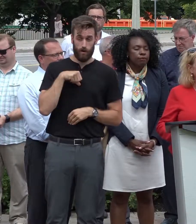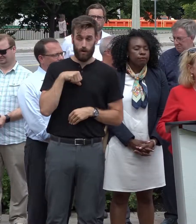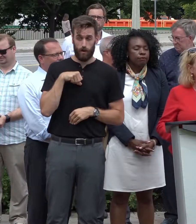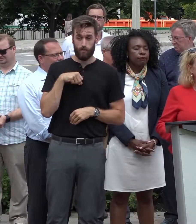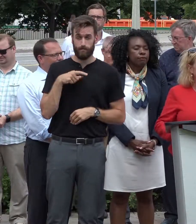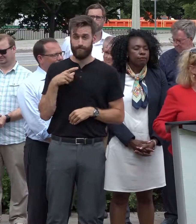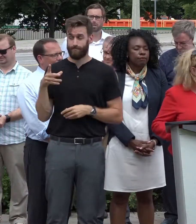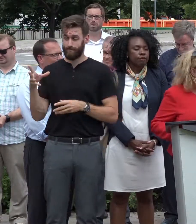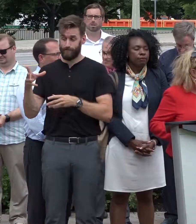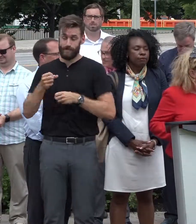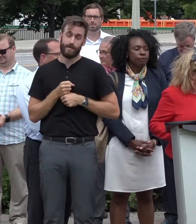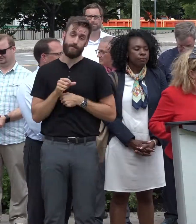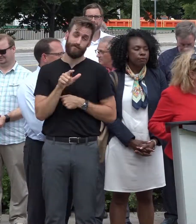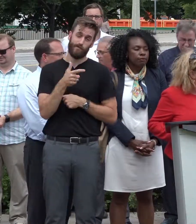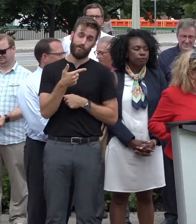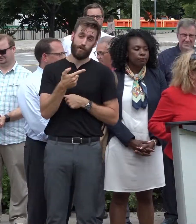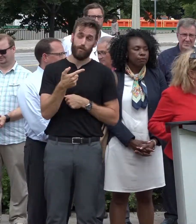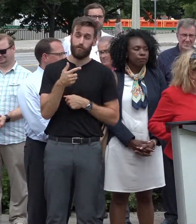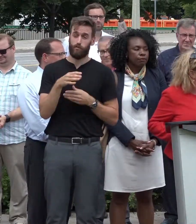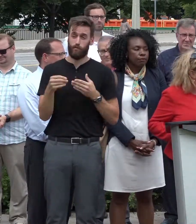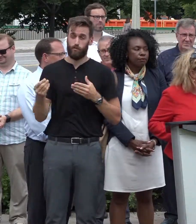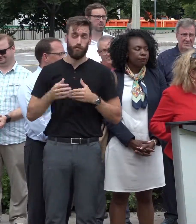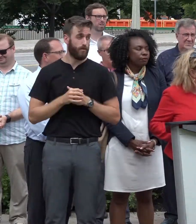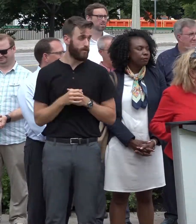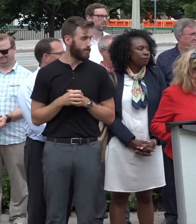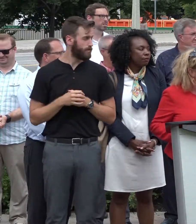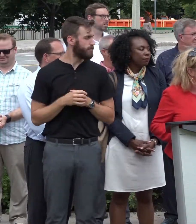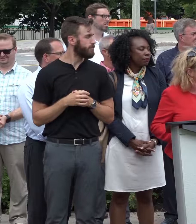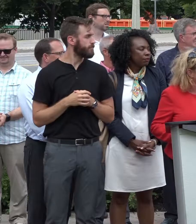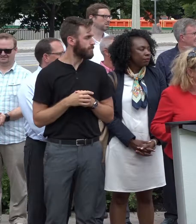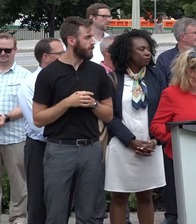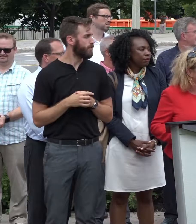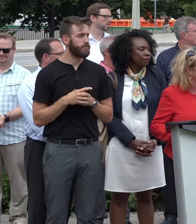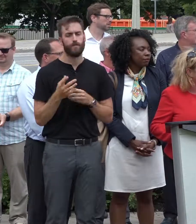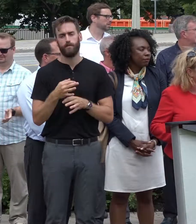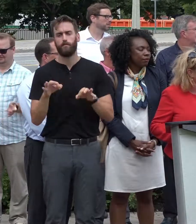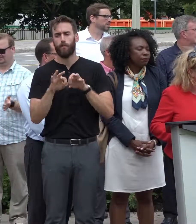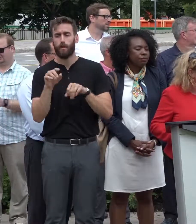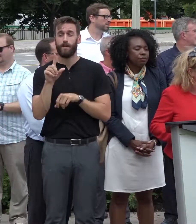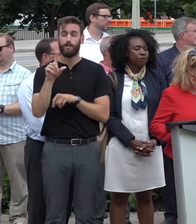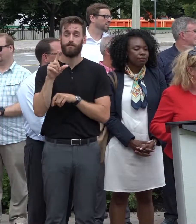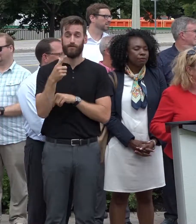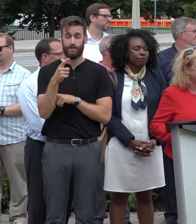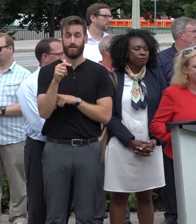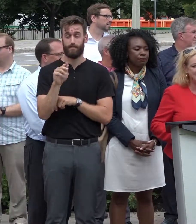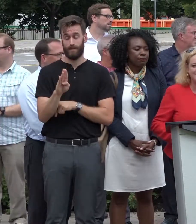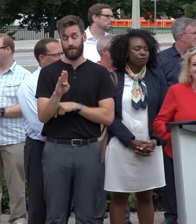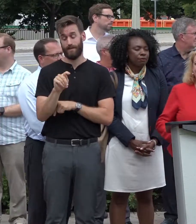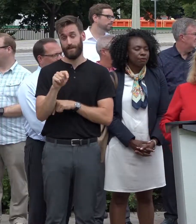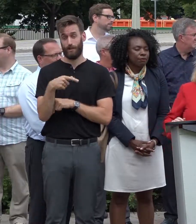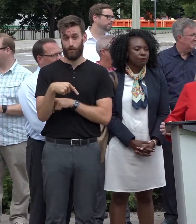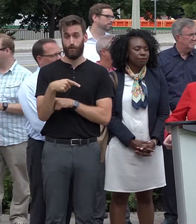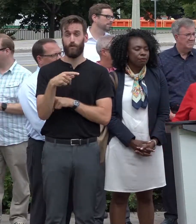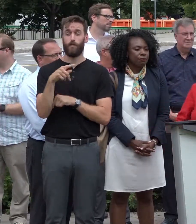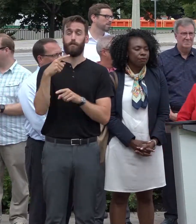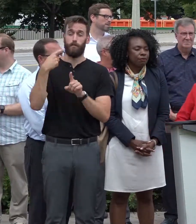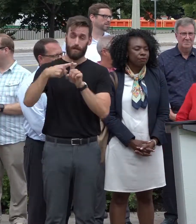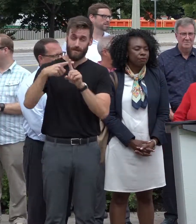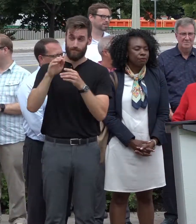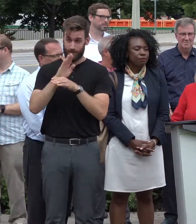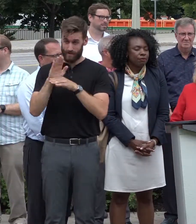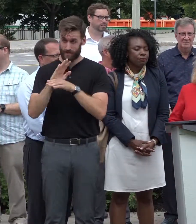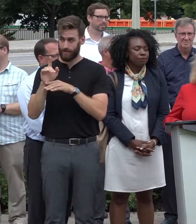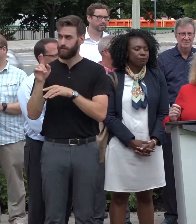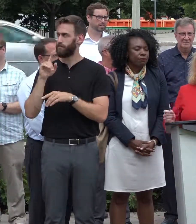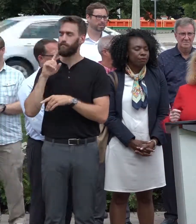support ventures like yours, Tatiana. And we make sure that those LGBTQ plus businesses are supported this